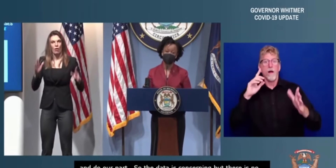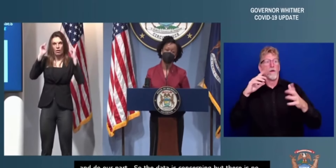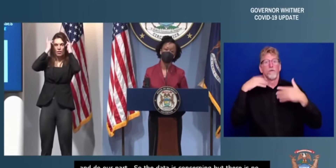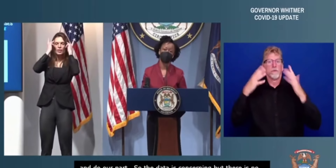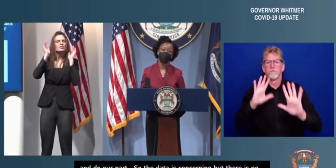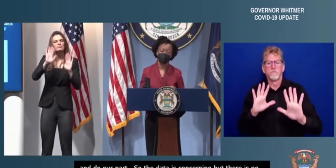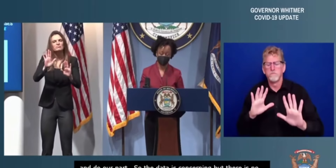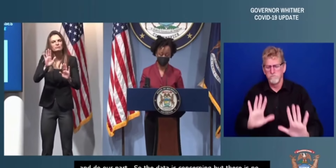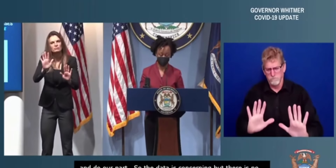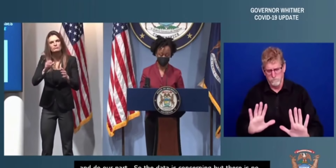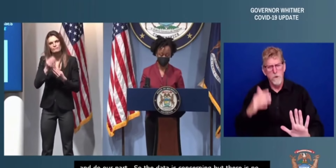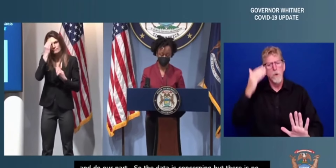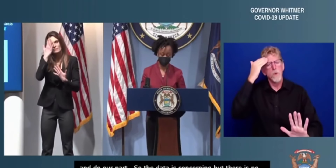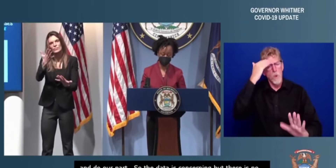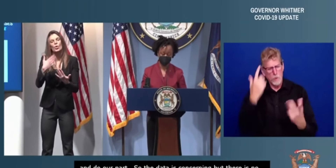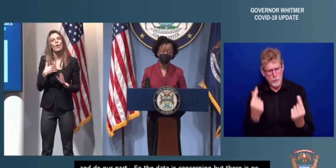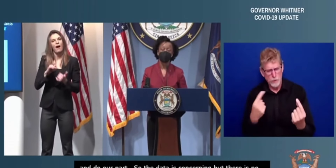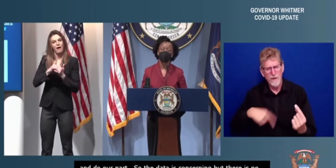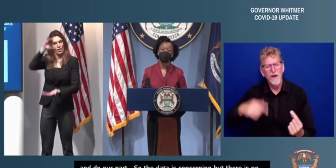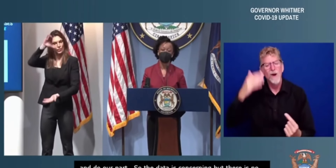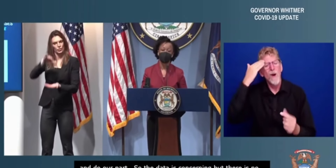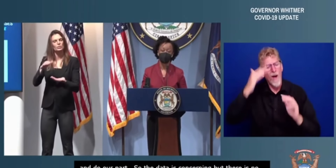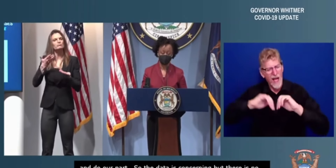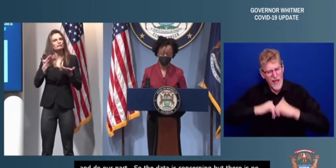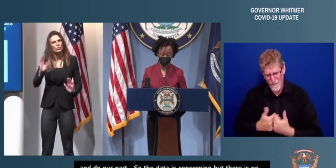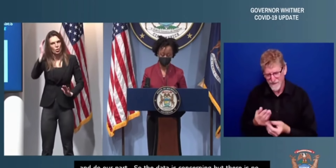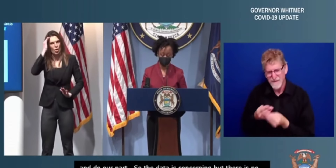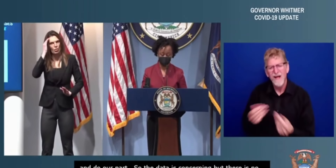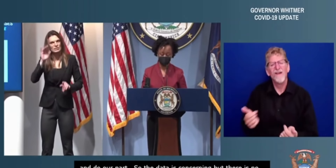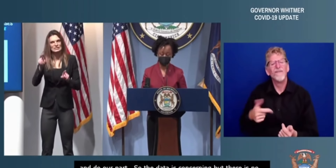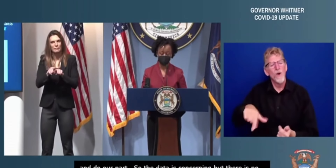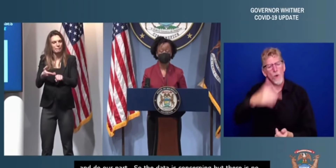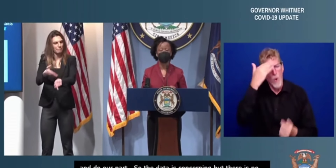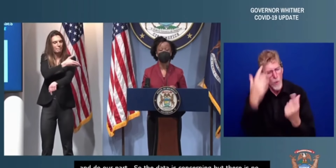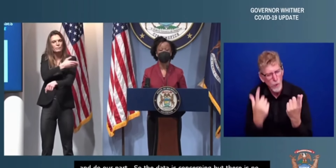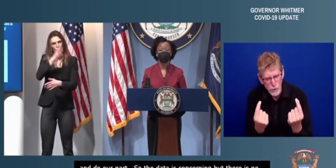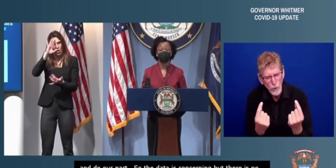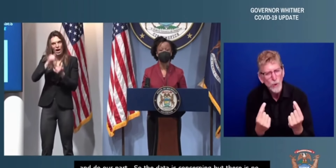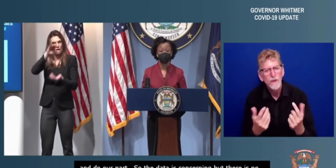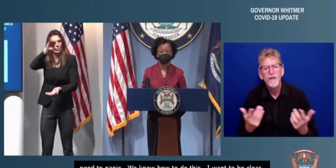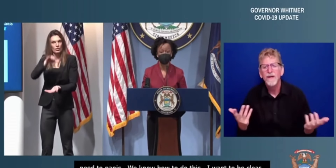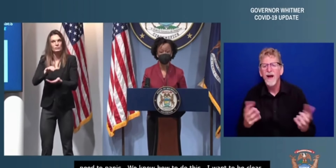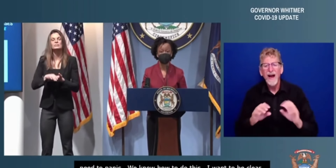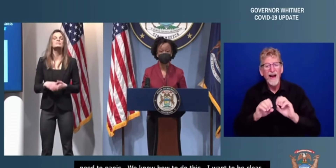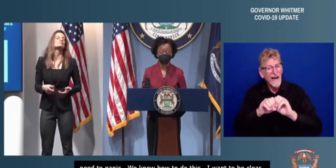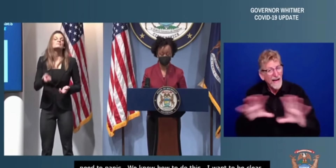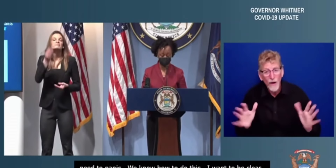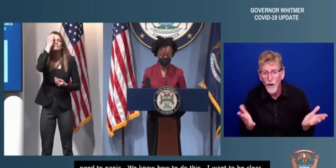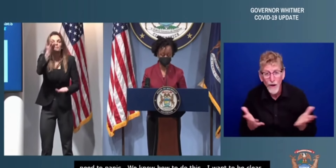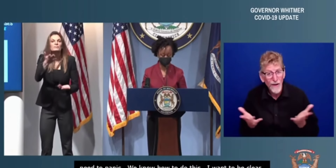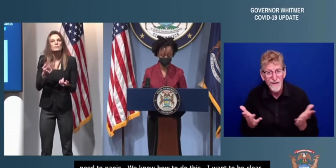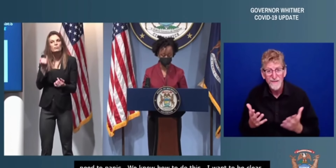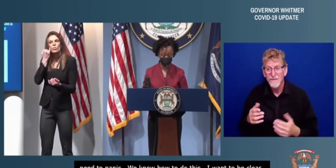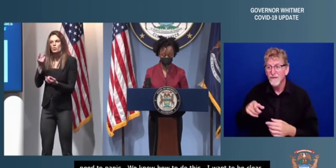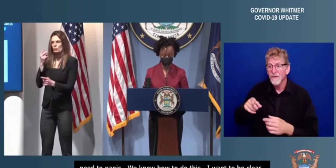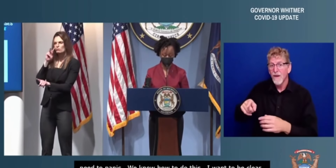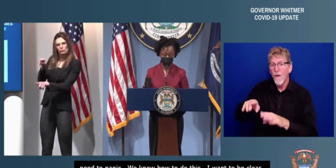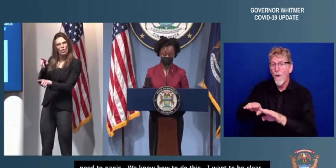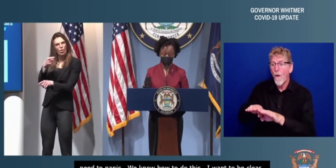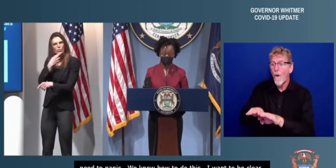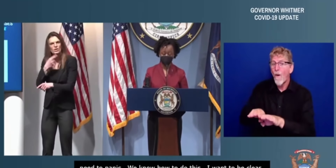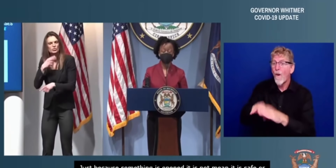to be clear, and I've said this before, just because something is open, it does not mean that it is safe or that you should do